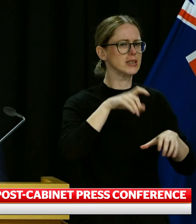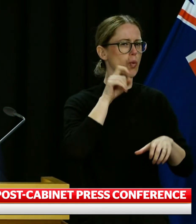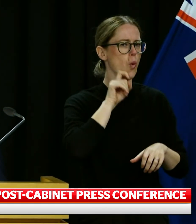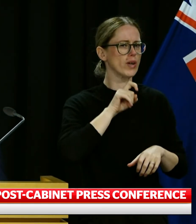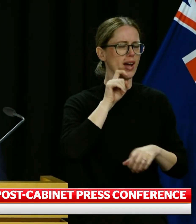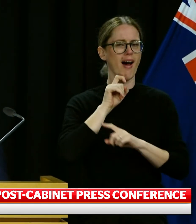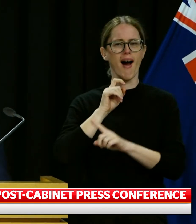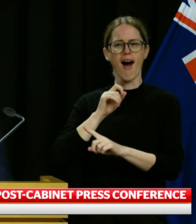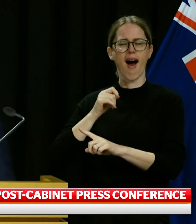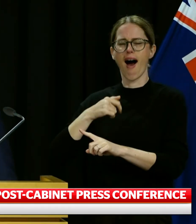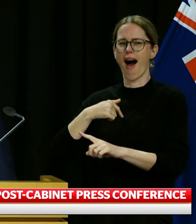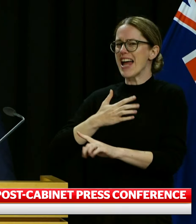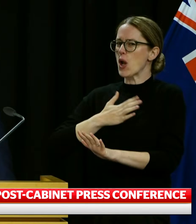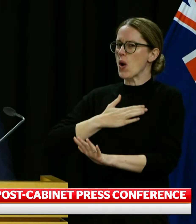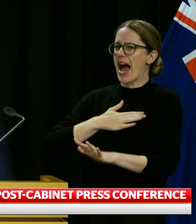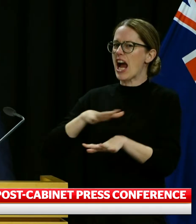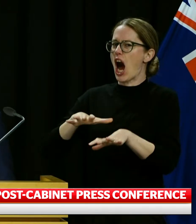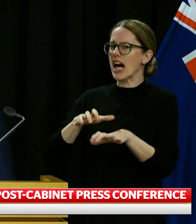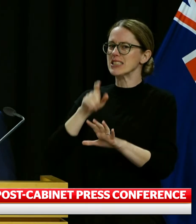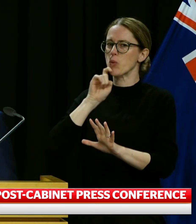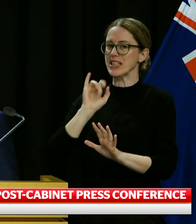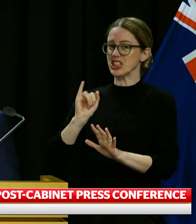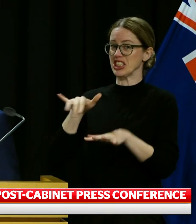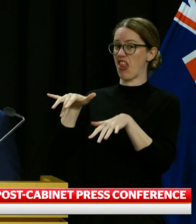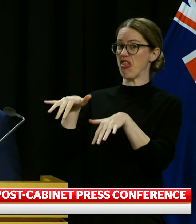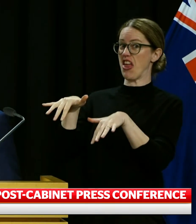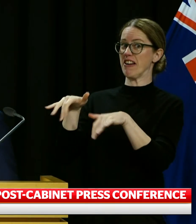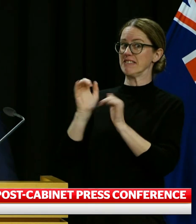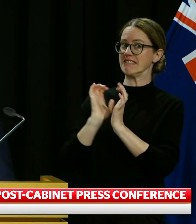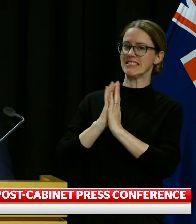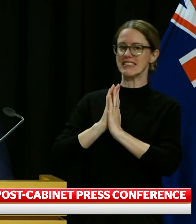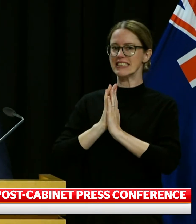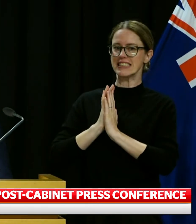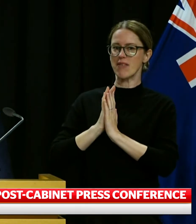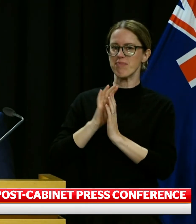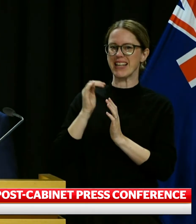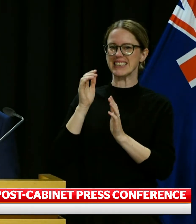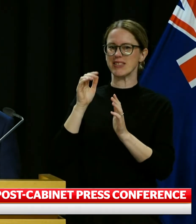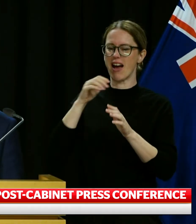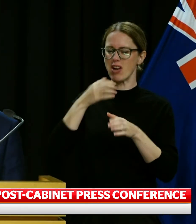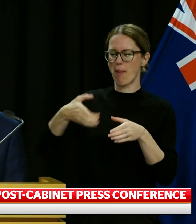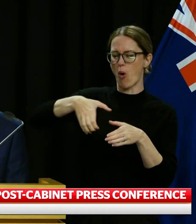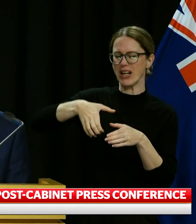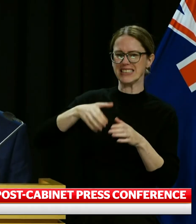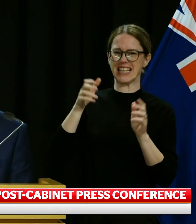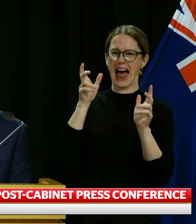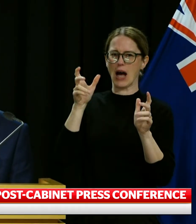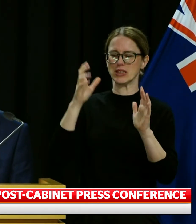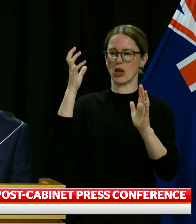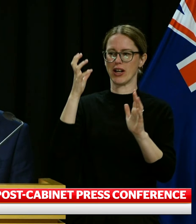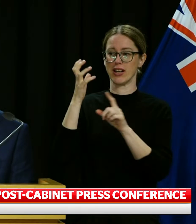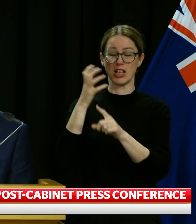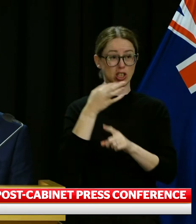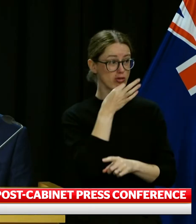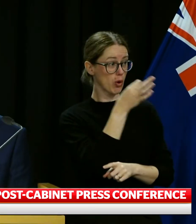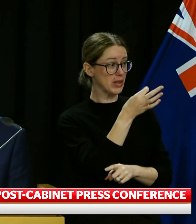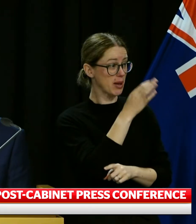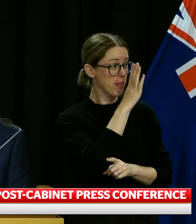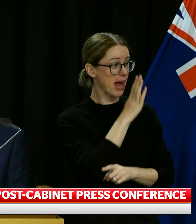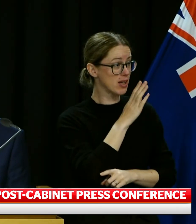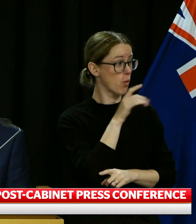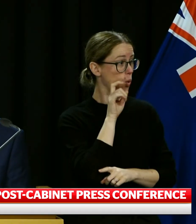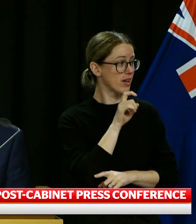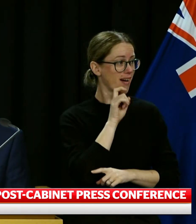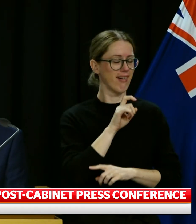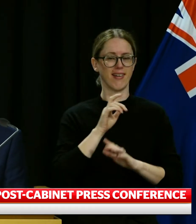I didn't necessarily want ice water. It's just it's there, but it makes a lot of noise when I pour it out. So Request. well, it wasn't a